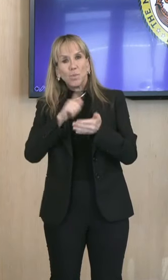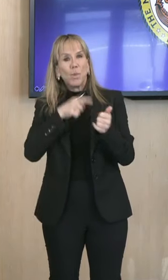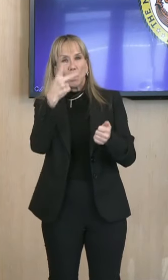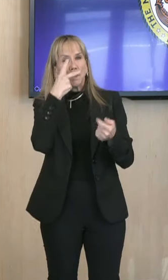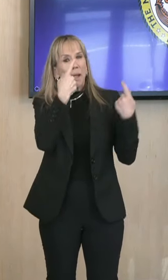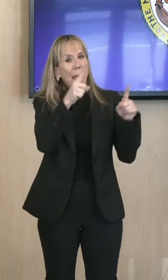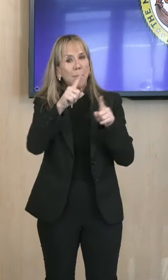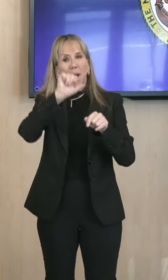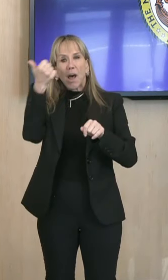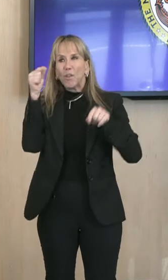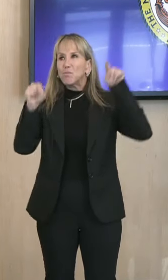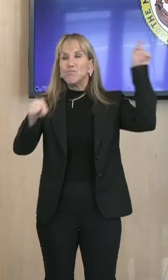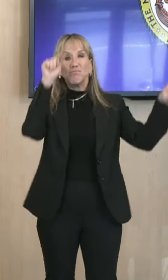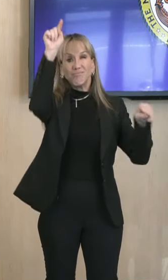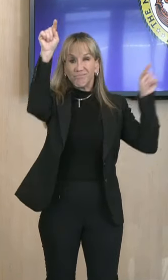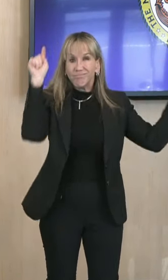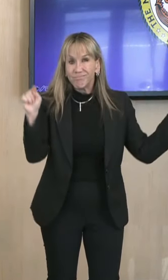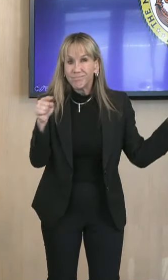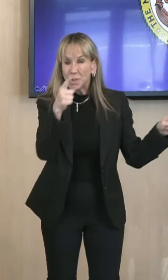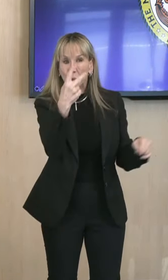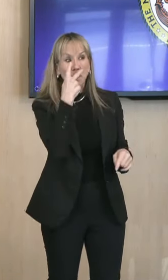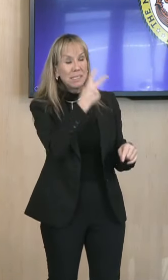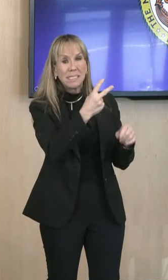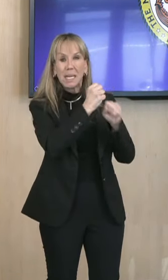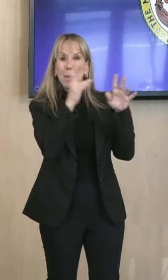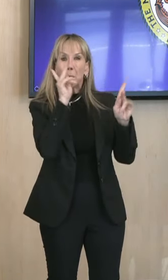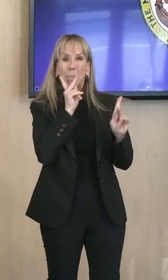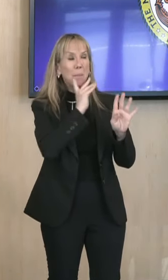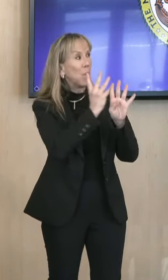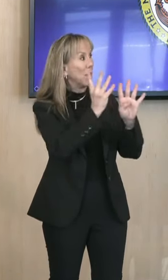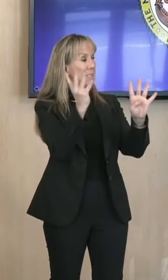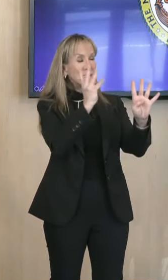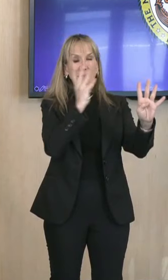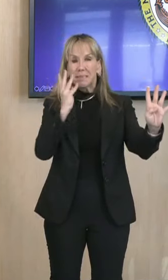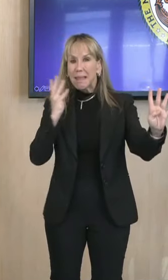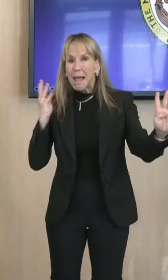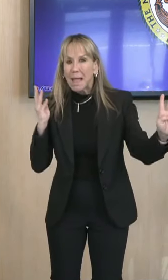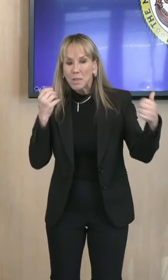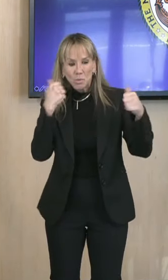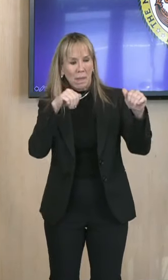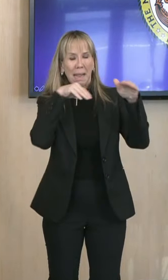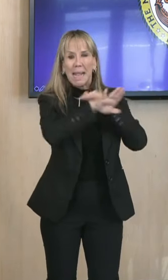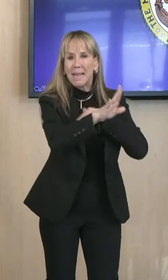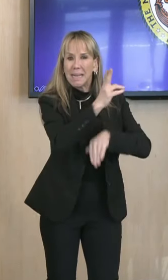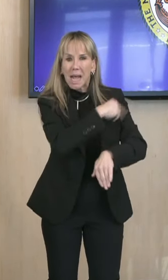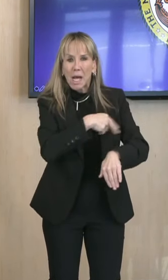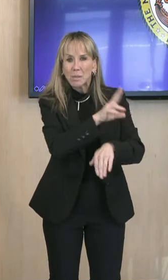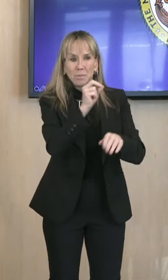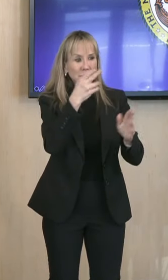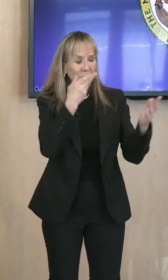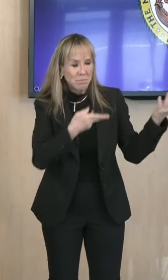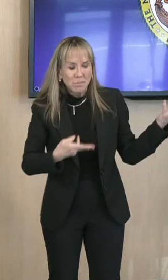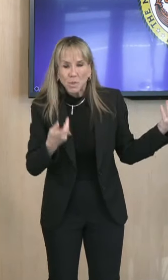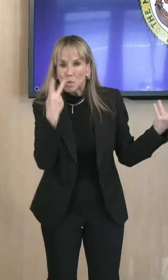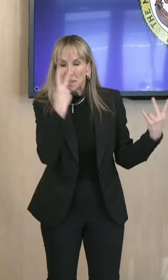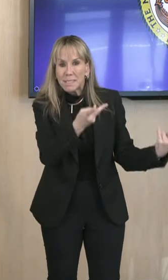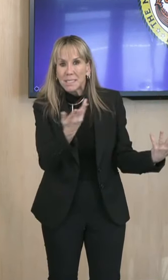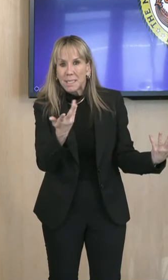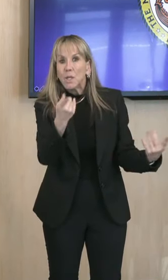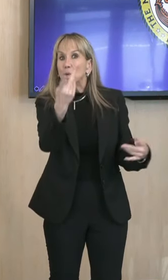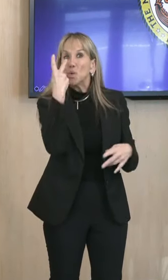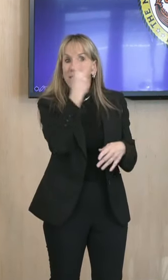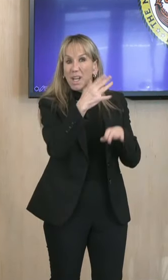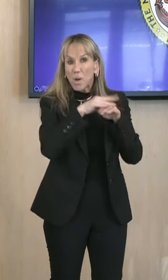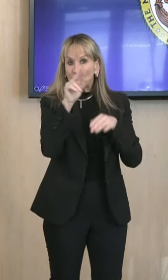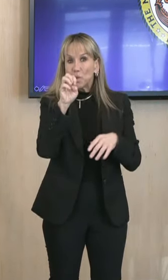country. The scenes of individuals standing in line trying to access a hospital. The things that you